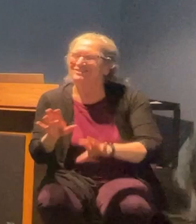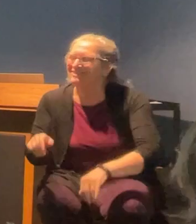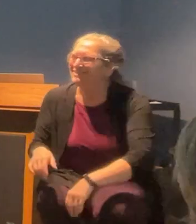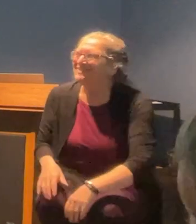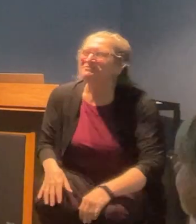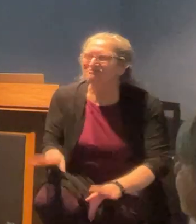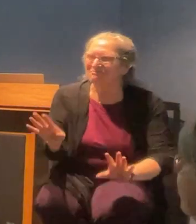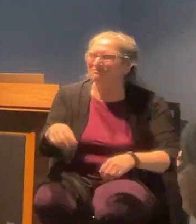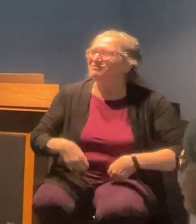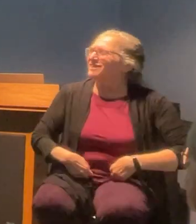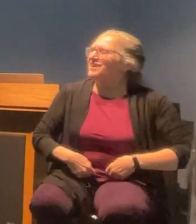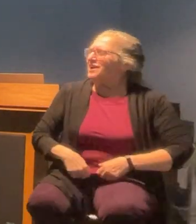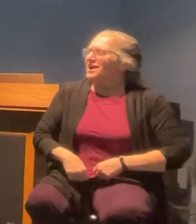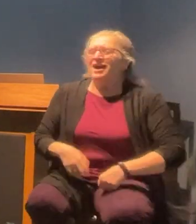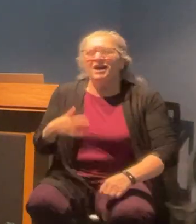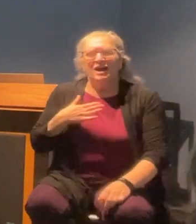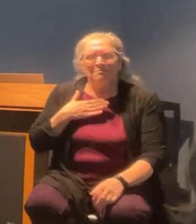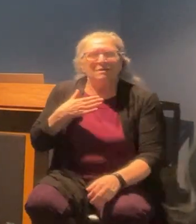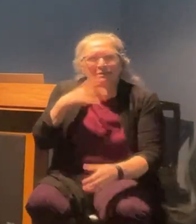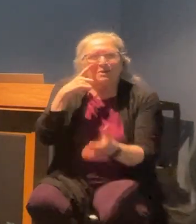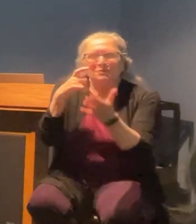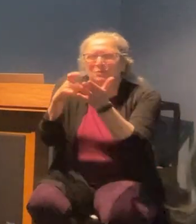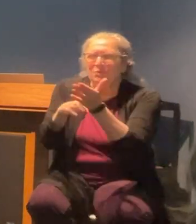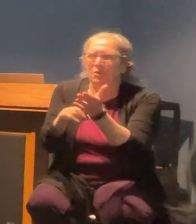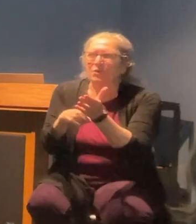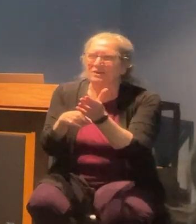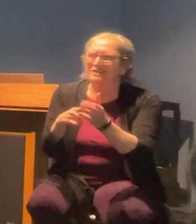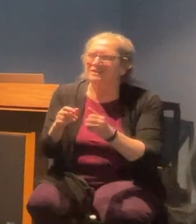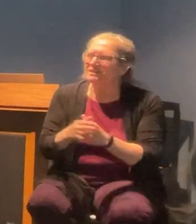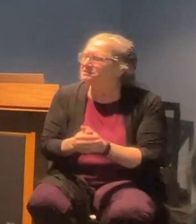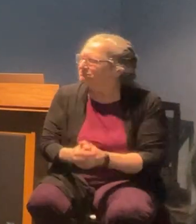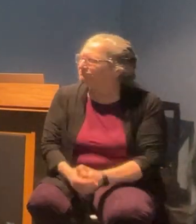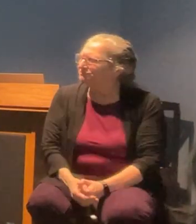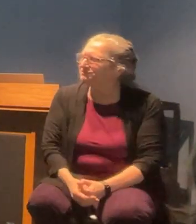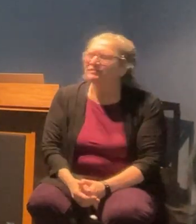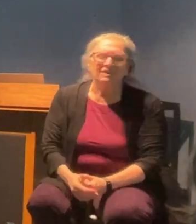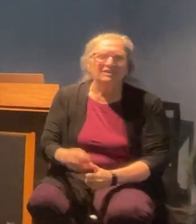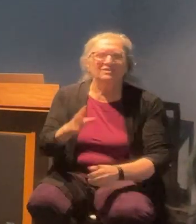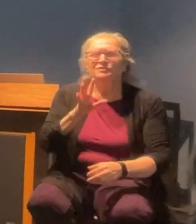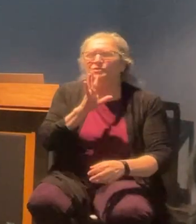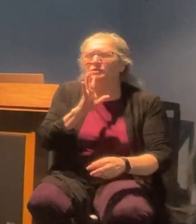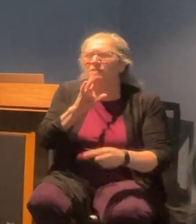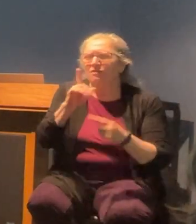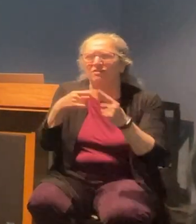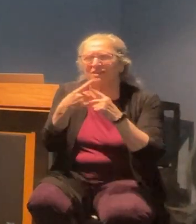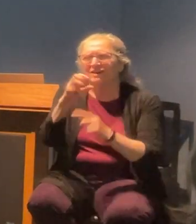First, yeah, I'm glad you noticed what you call the shadow works,